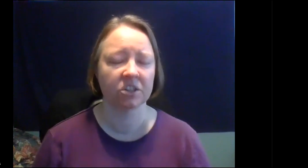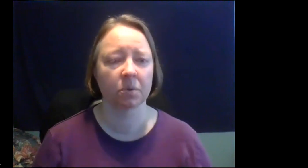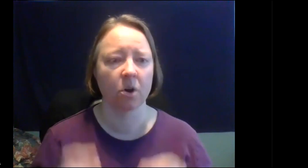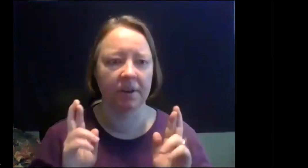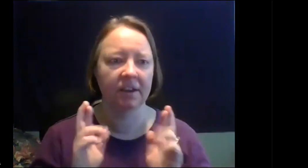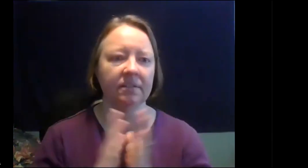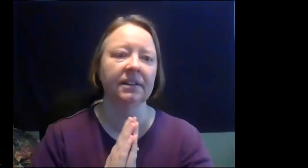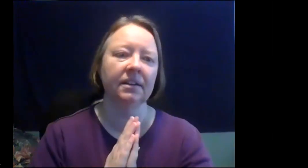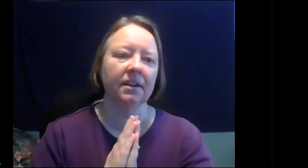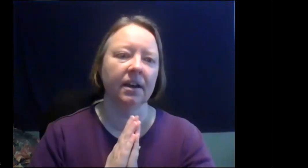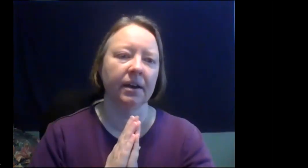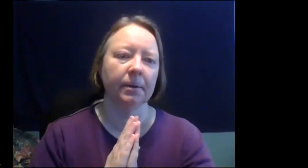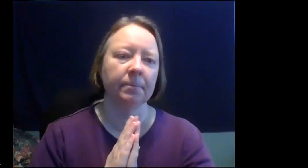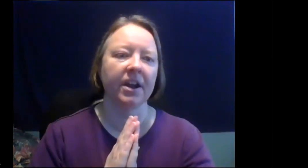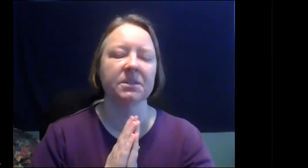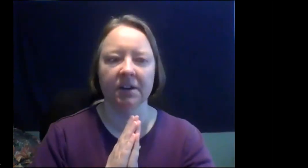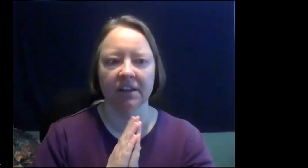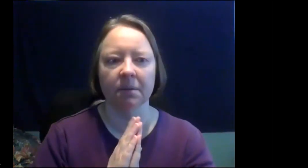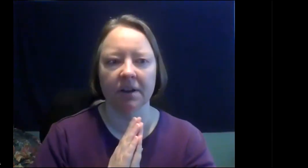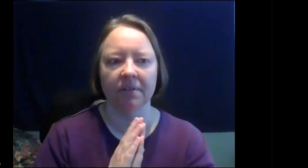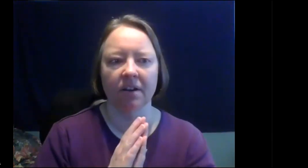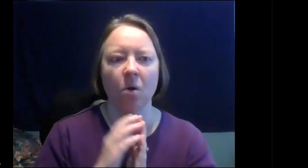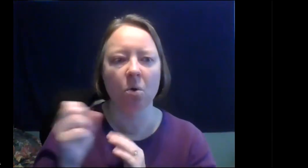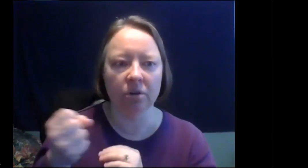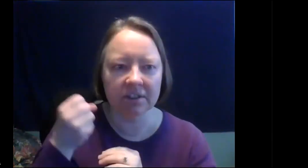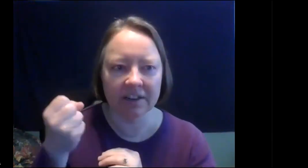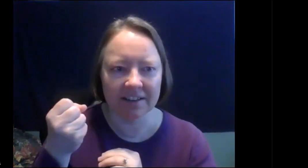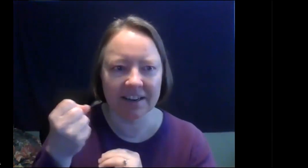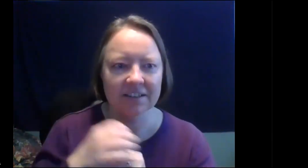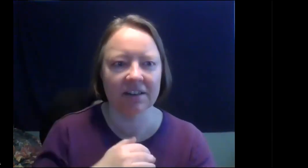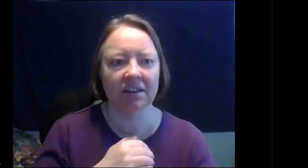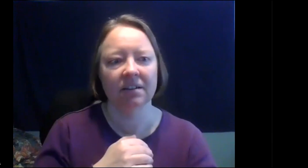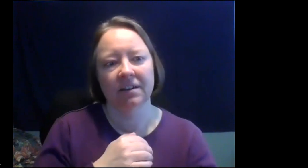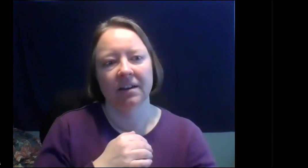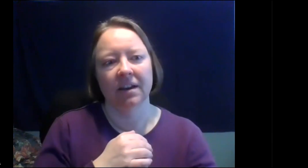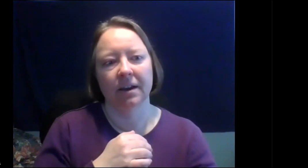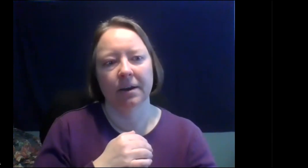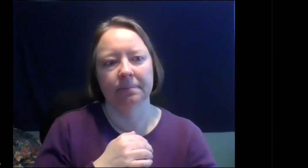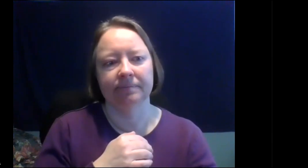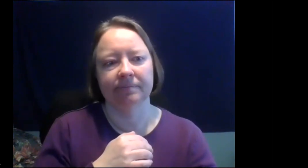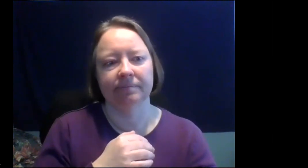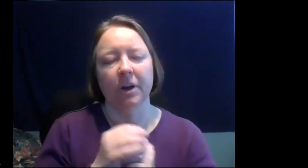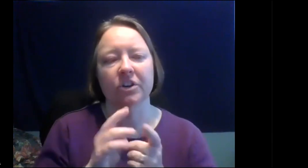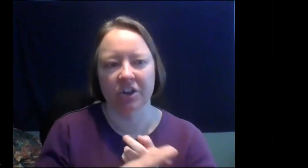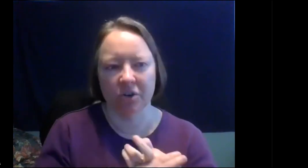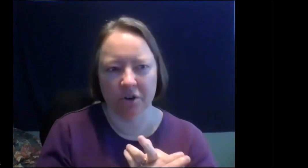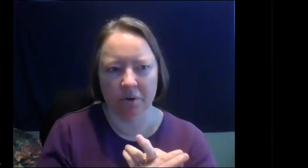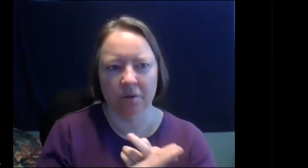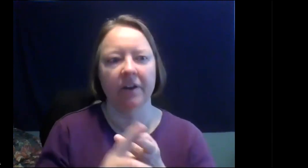So we're hoping, there has been a little bit of a hold in the testing, partially due to